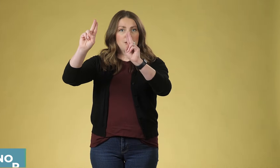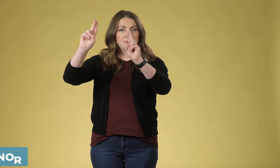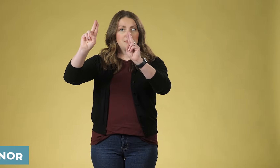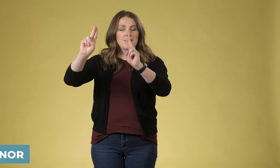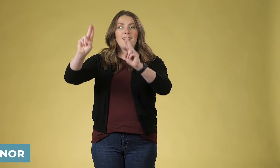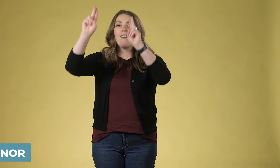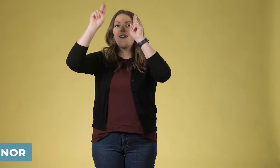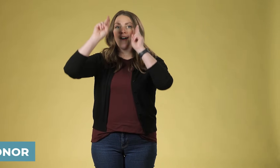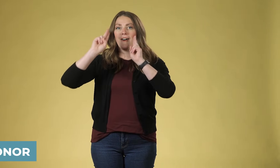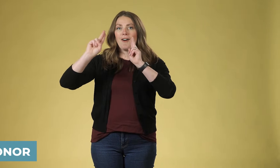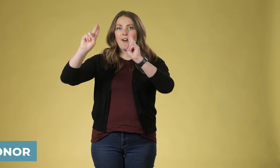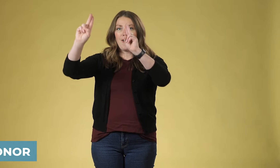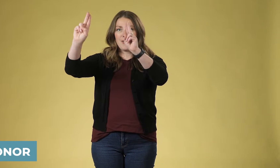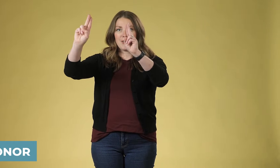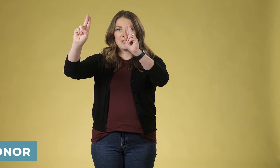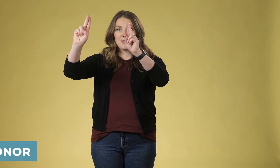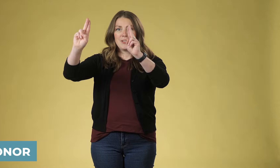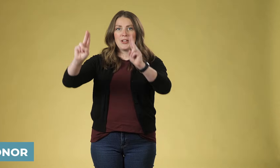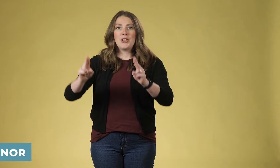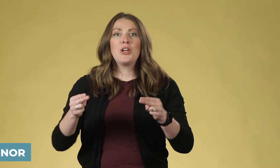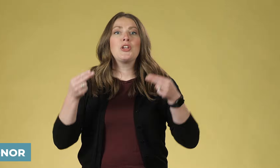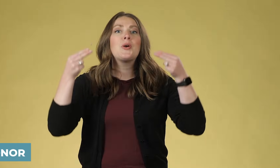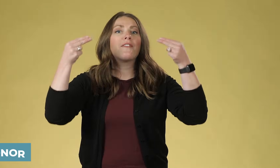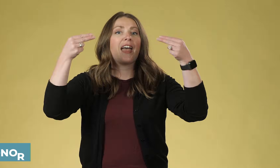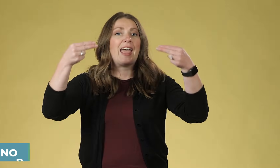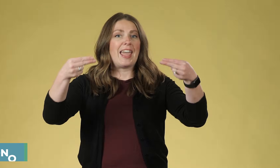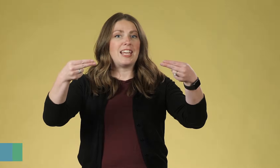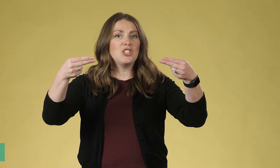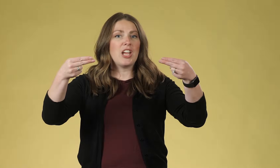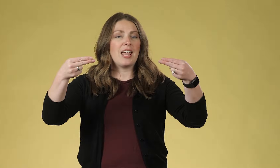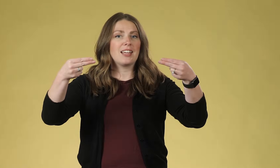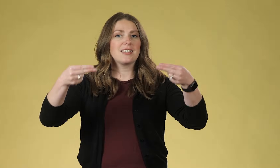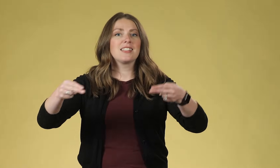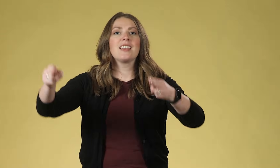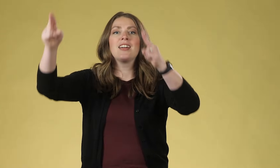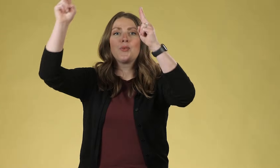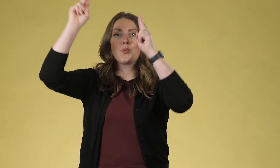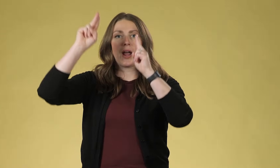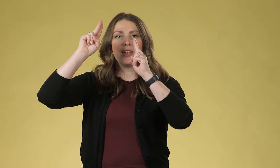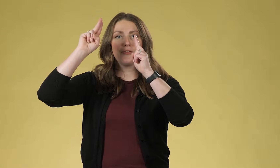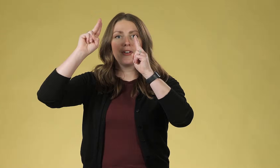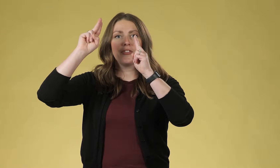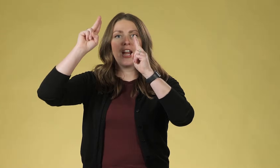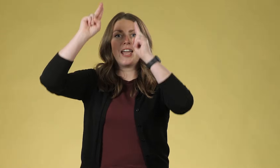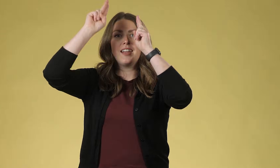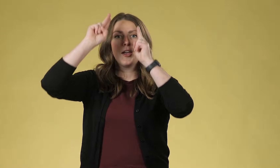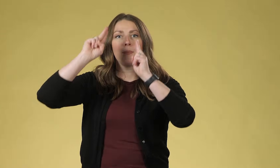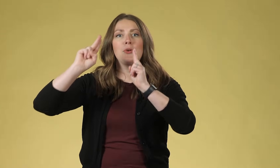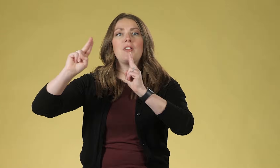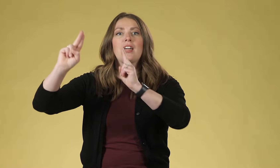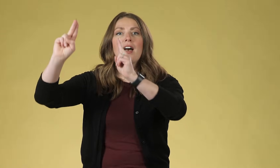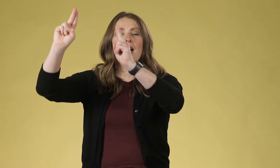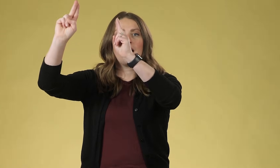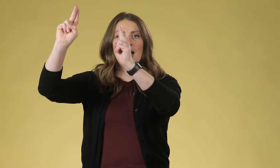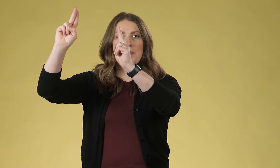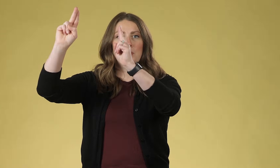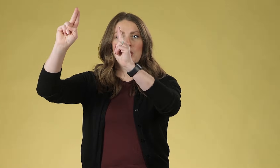Honor. Honor. You have H hands right in front of your head, moving